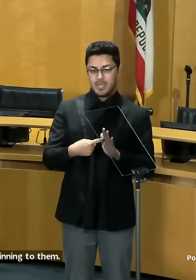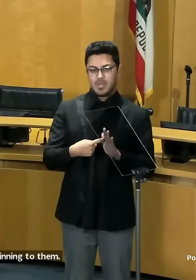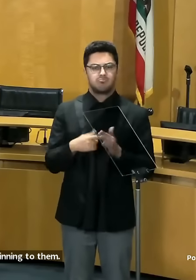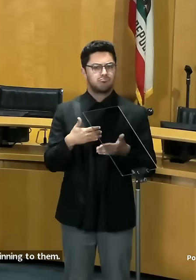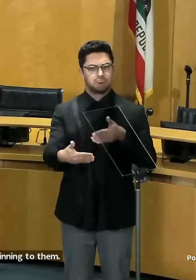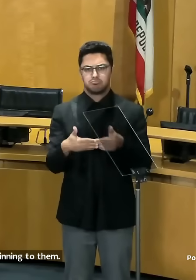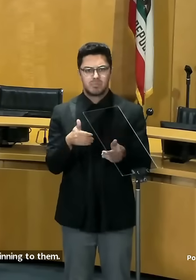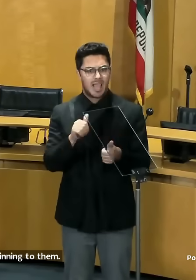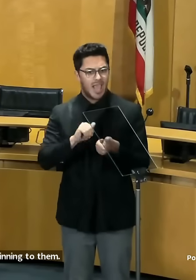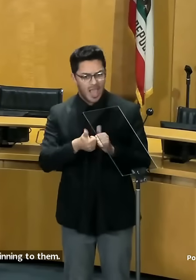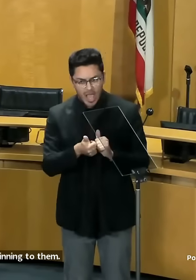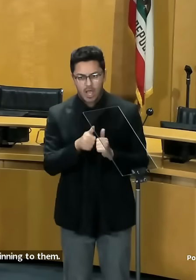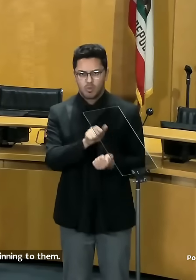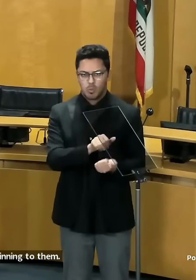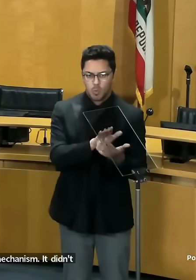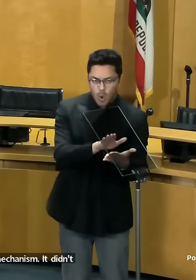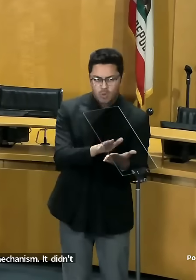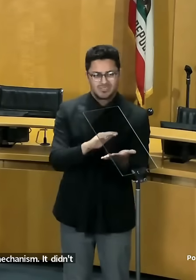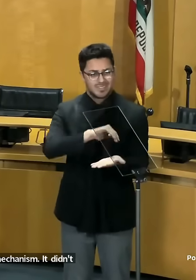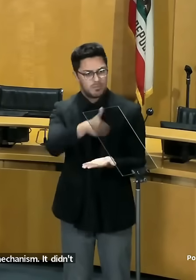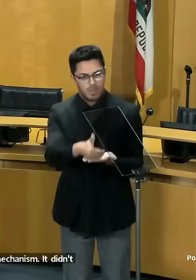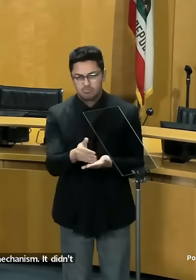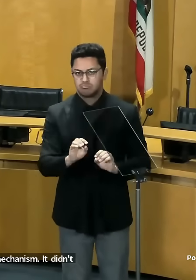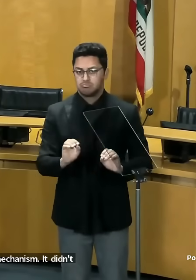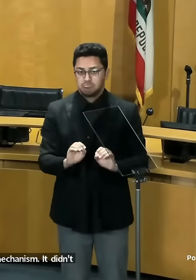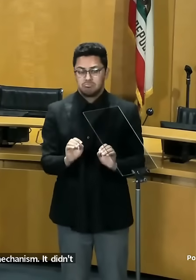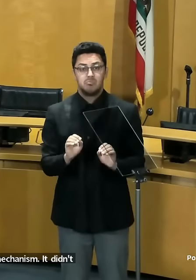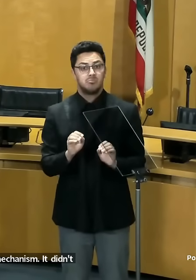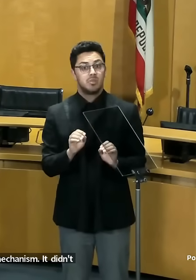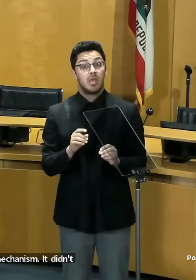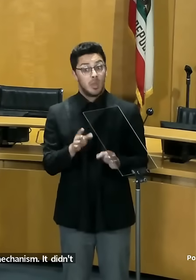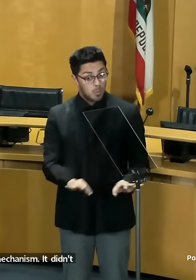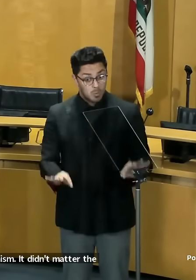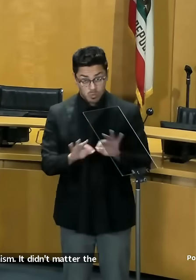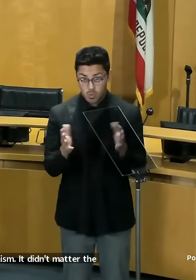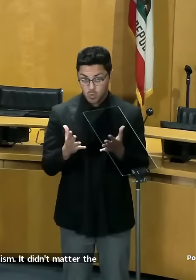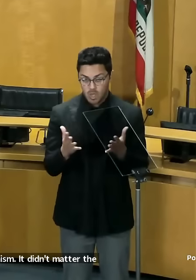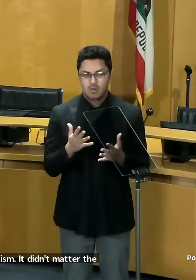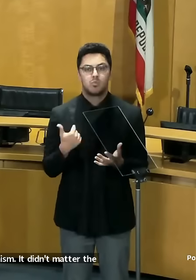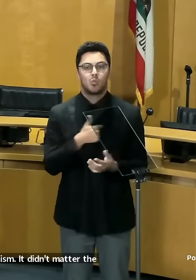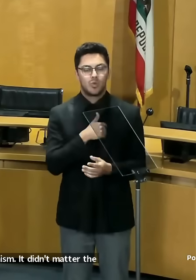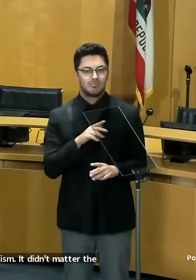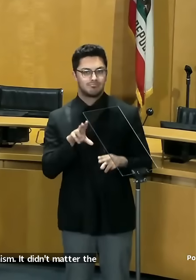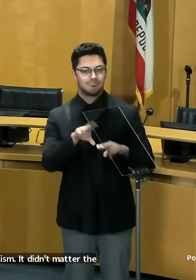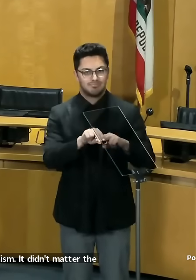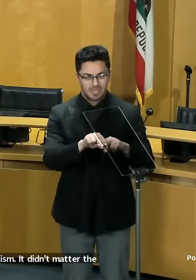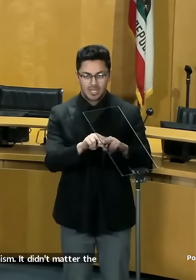the mechanism. It didn't matter the amount. What mattered was that we got into another pocket, and we